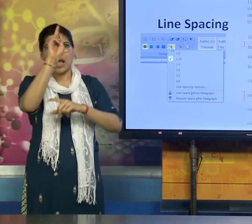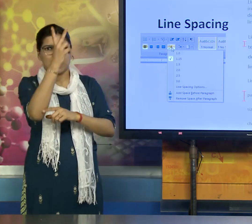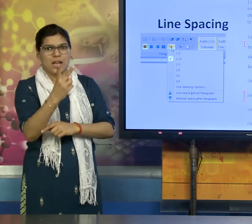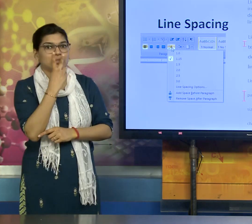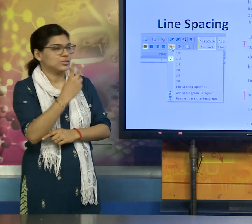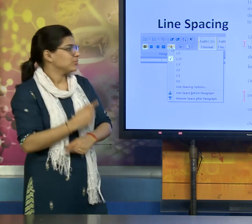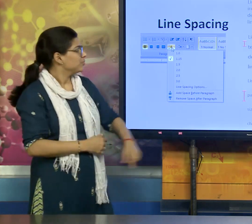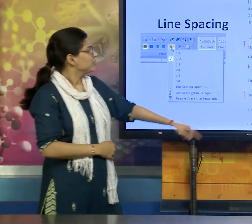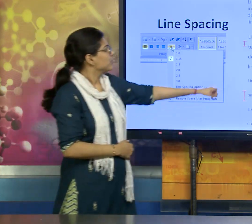Line spacing.